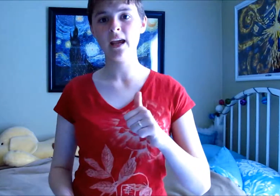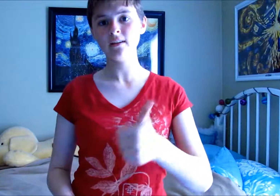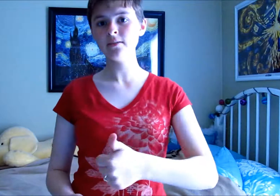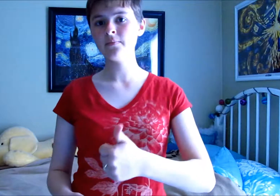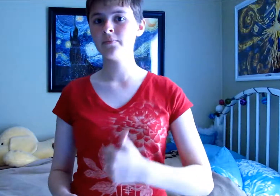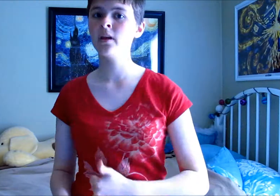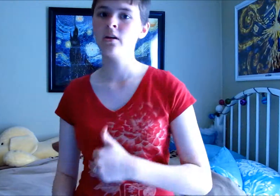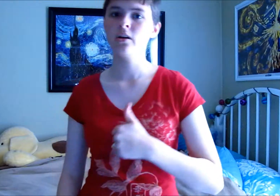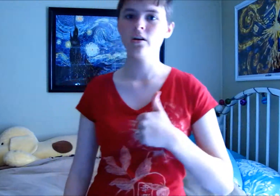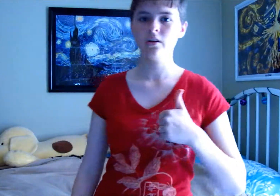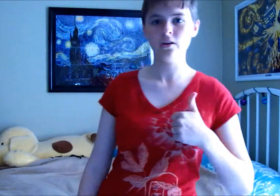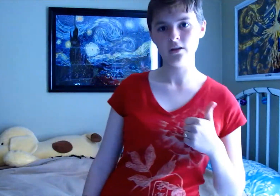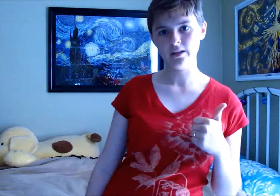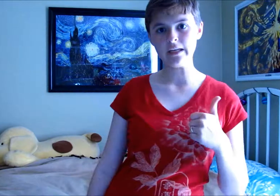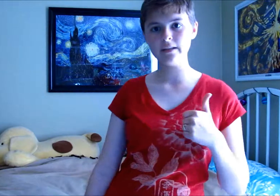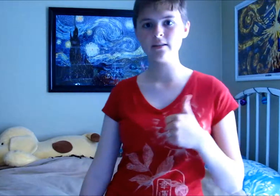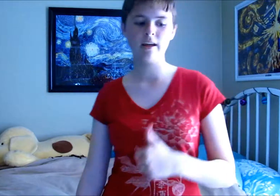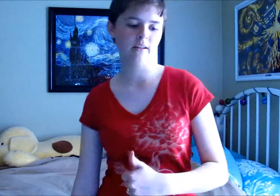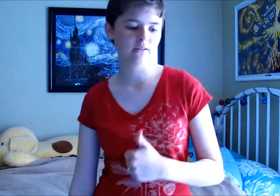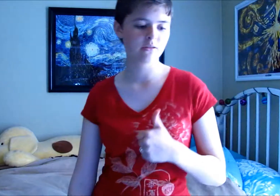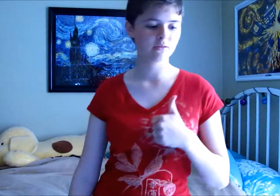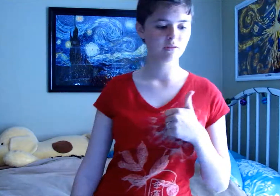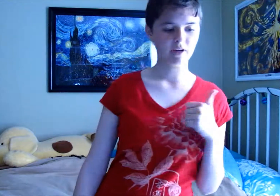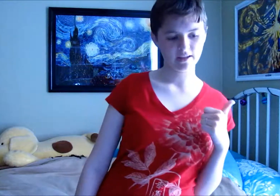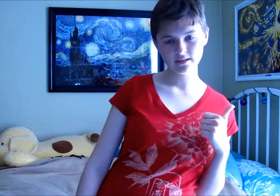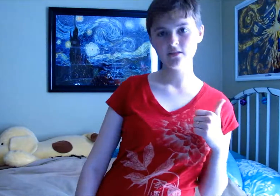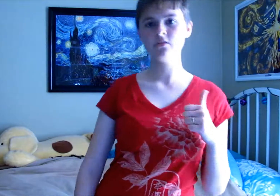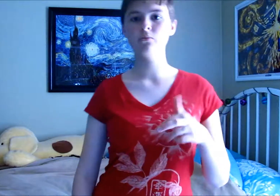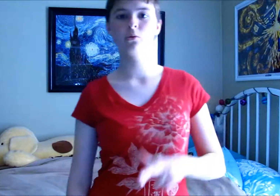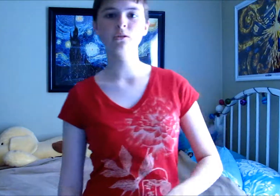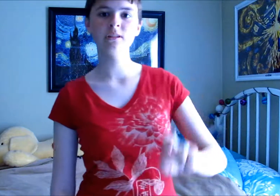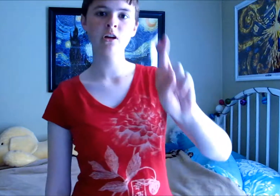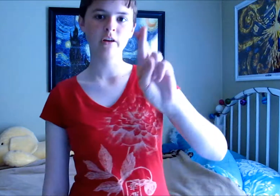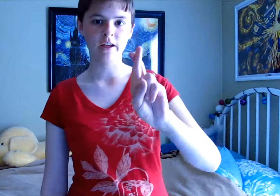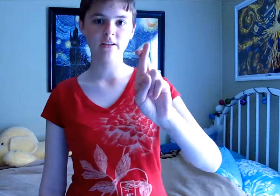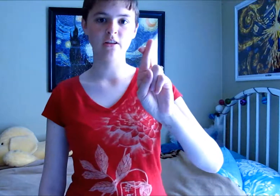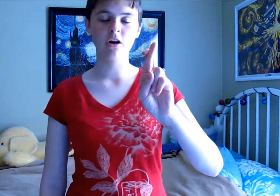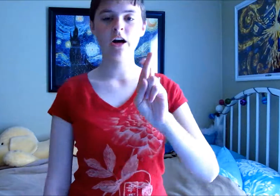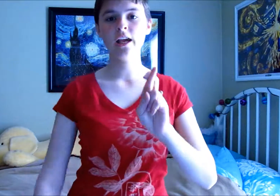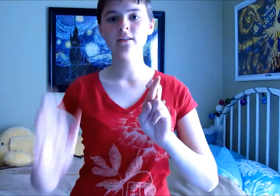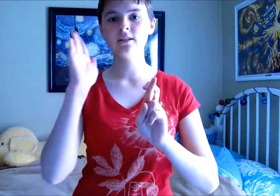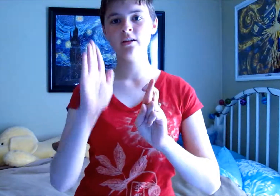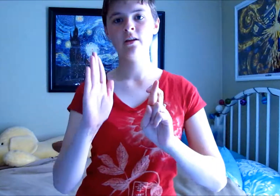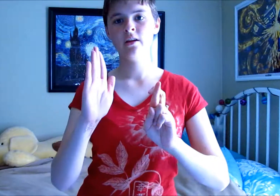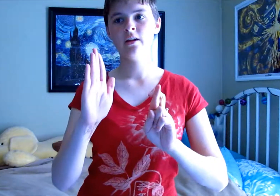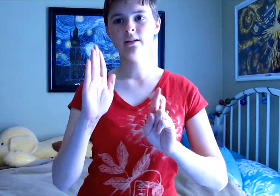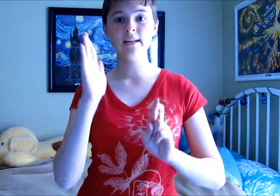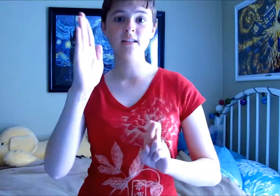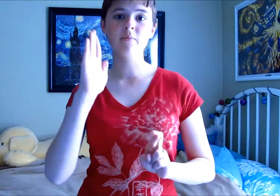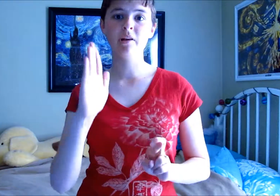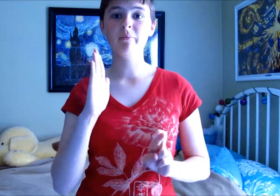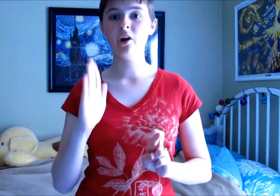hand. Going to lean into that. So someone else's rules is an R hand, non-dominant